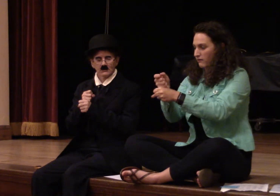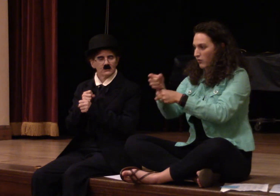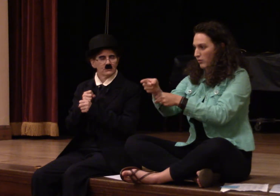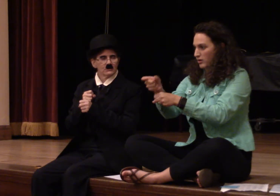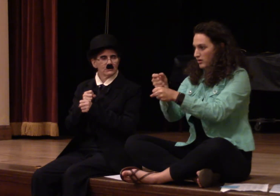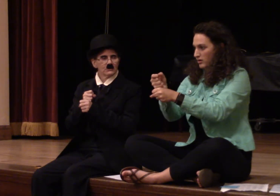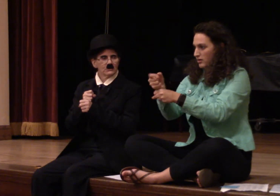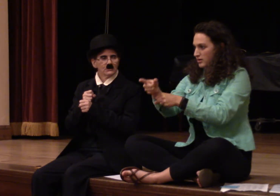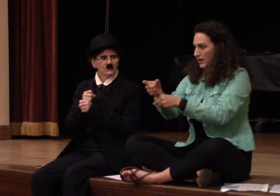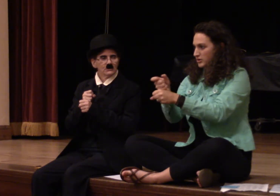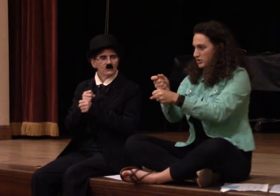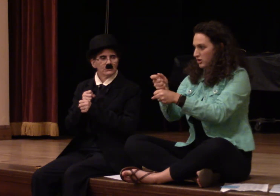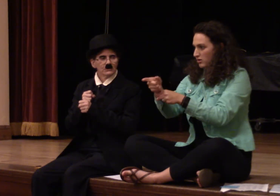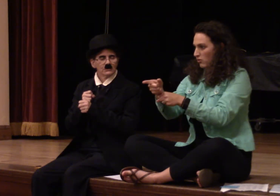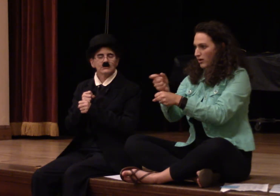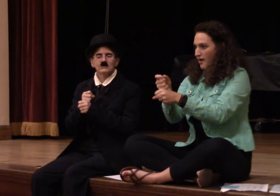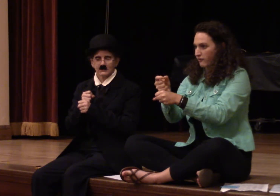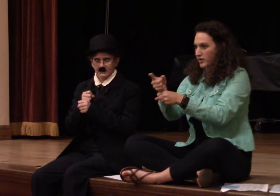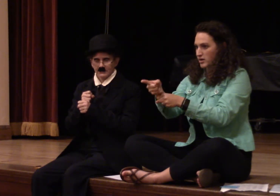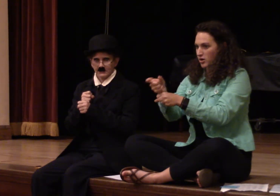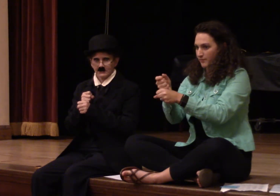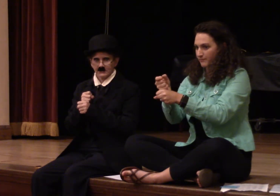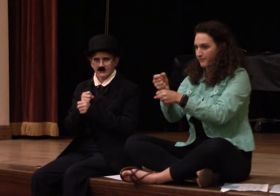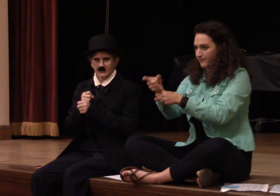forward. Next year or every year.